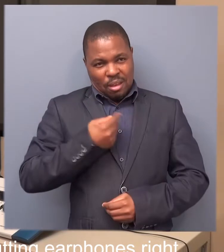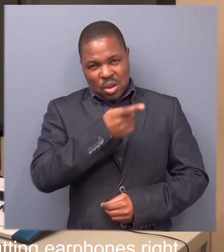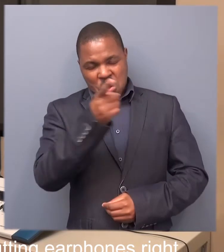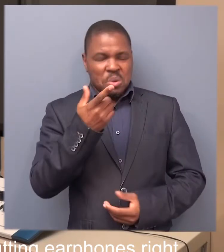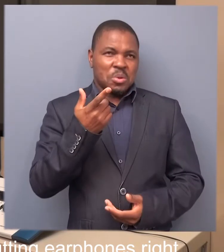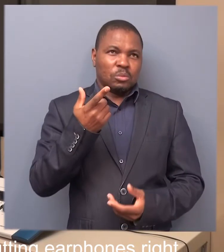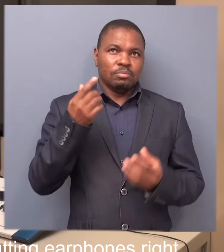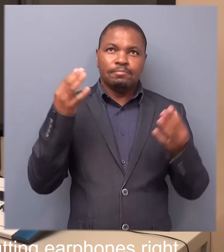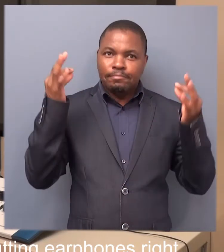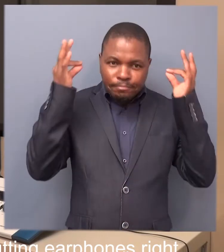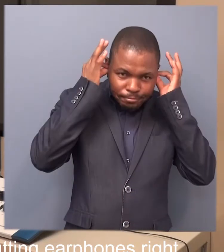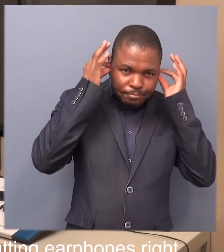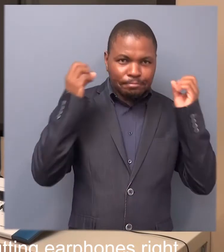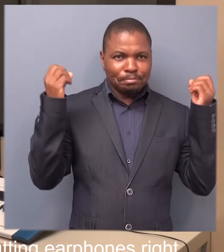putting